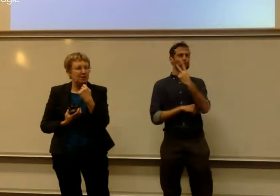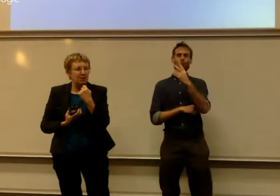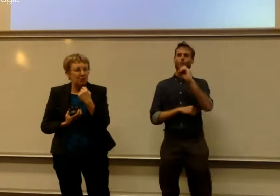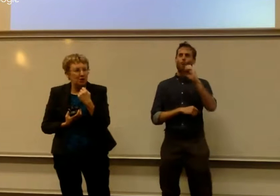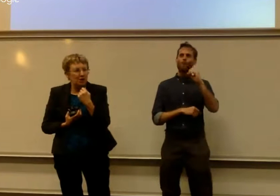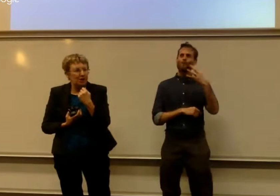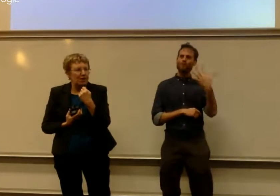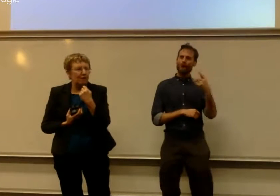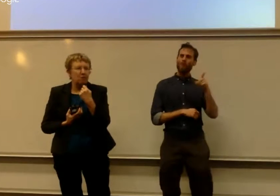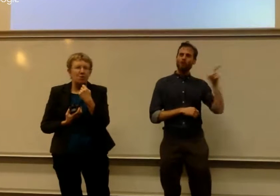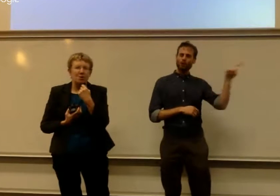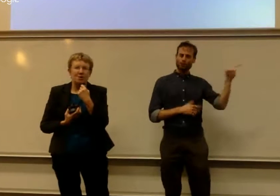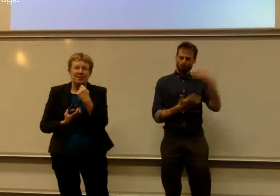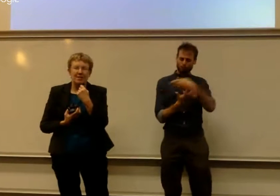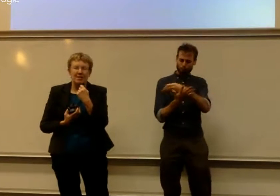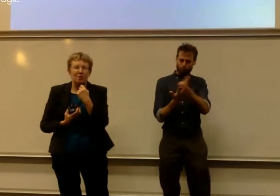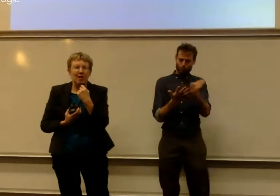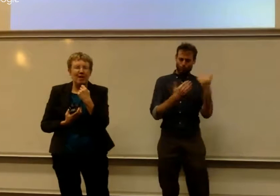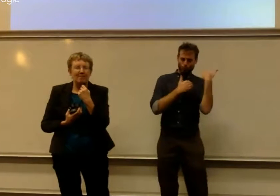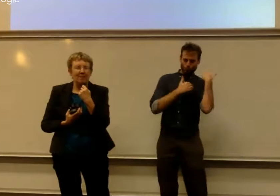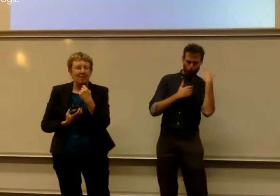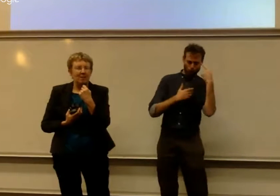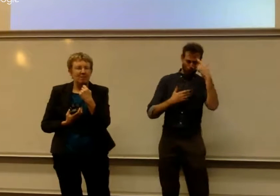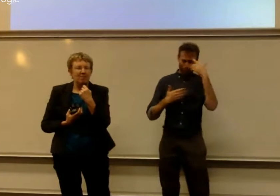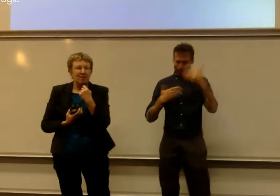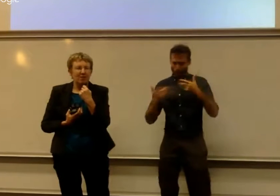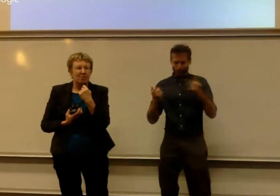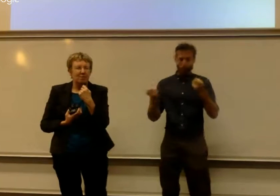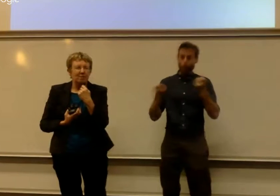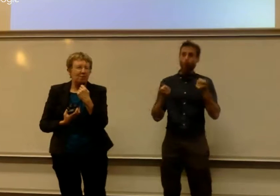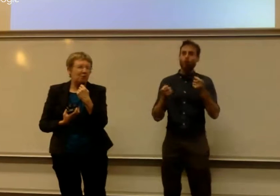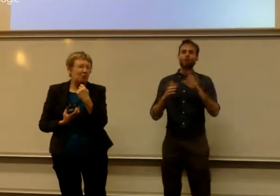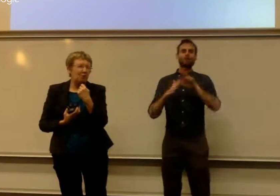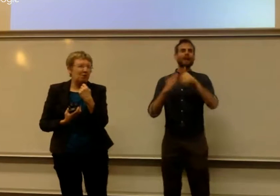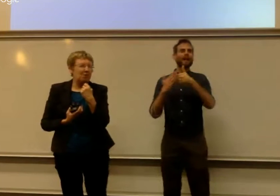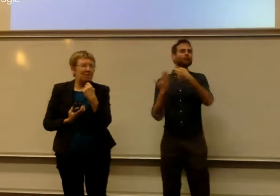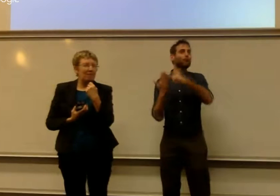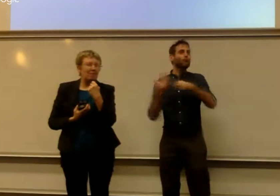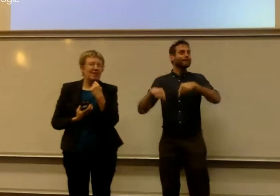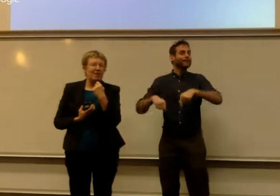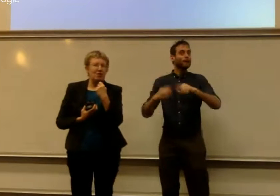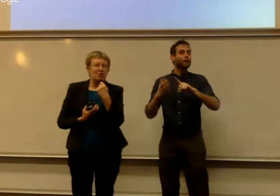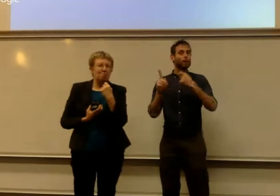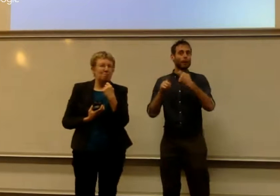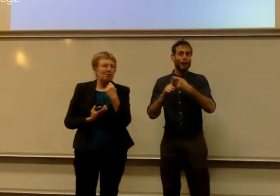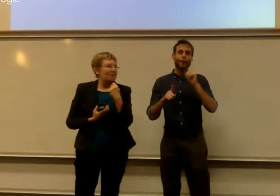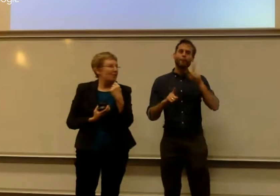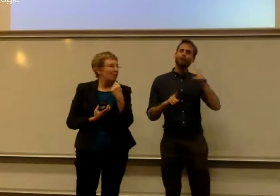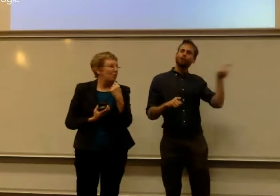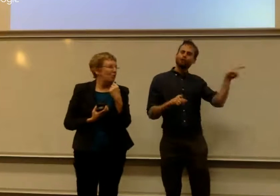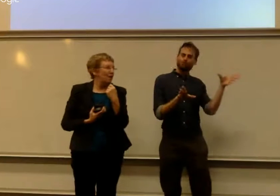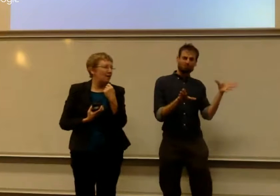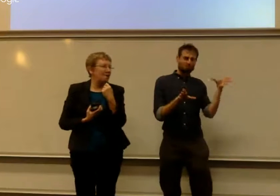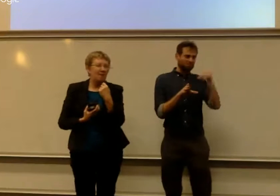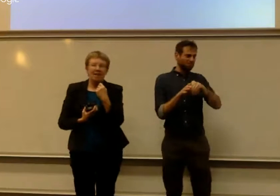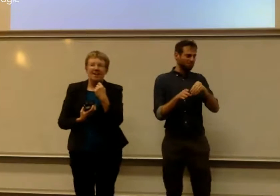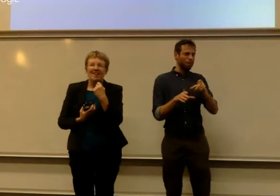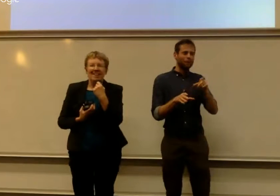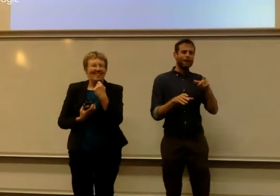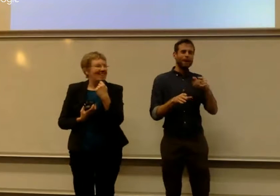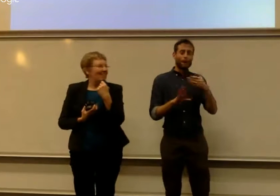areas such as sign language policy in the UK, but in fact she's been involved with the British Deaf Association practically all her